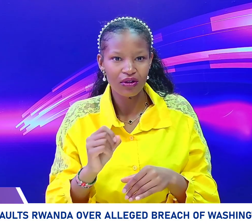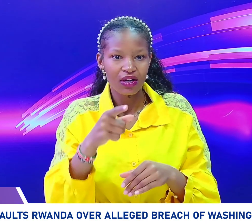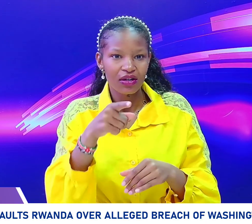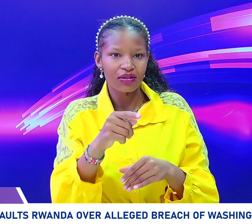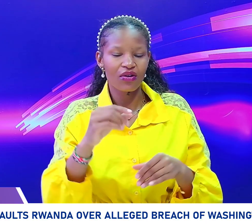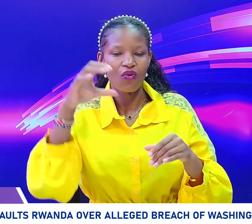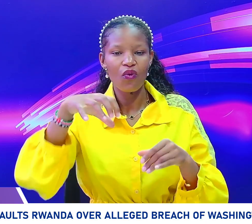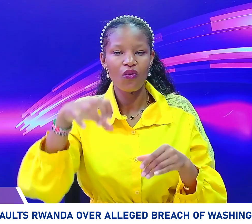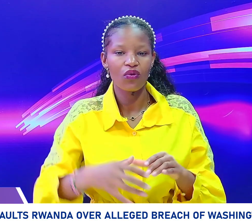of Congo.